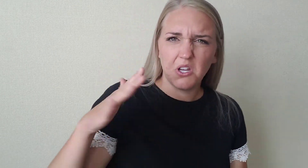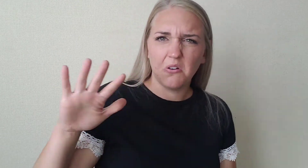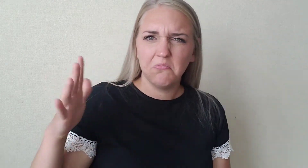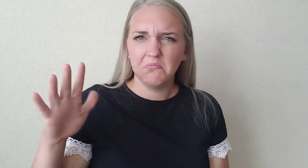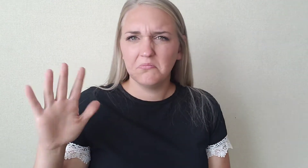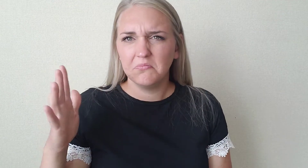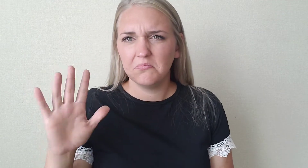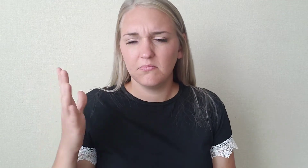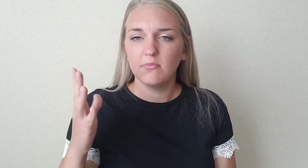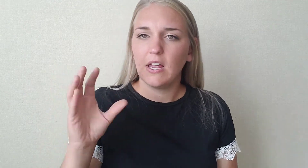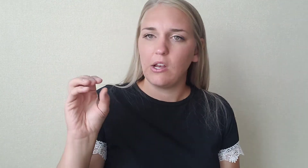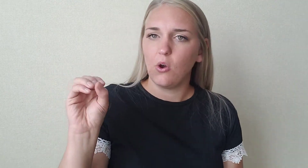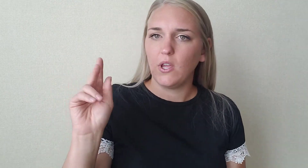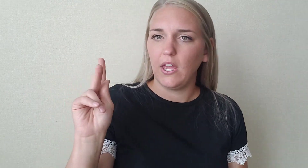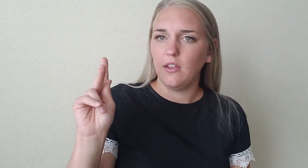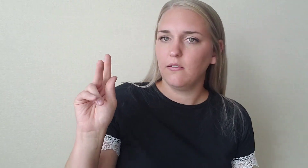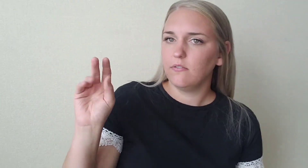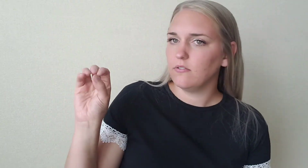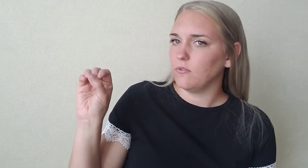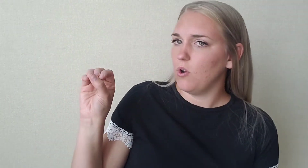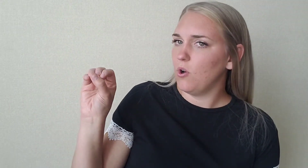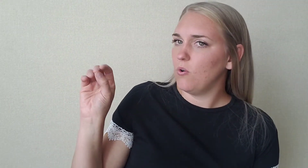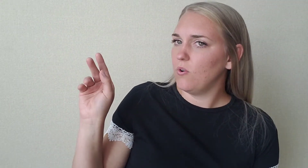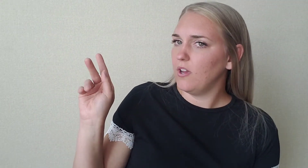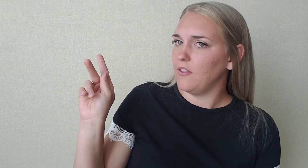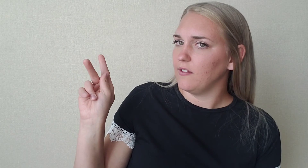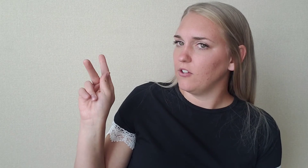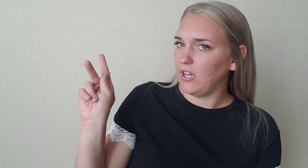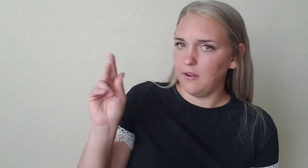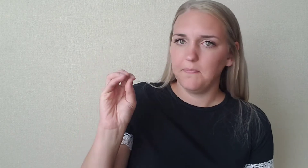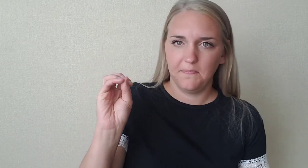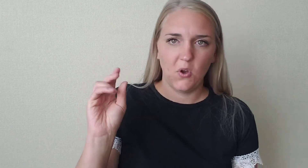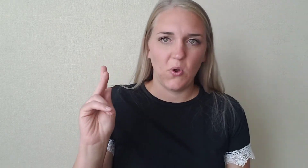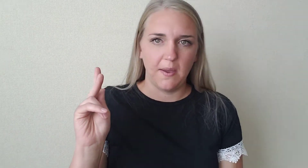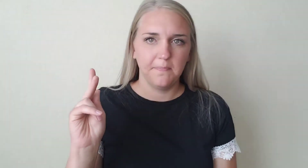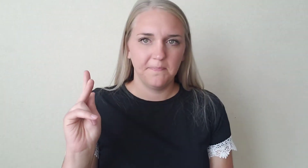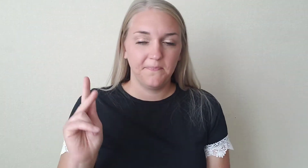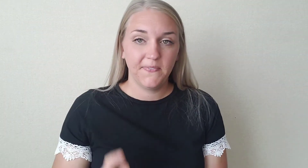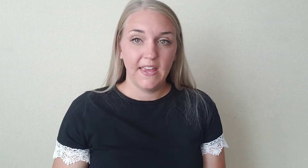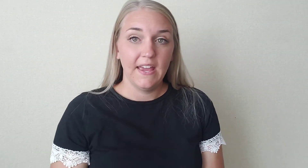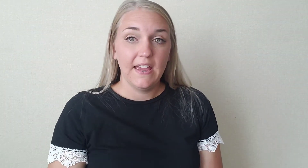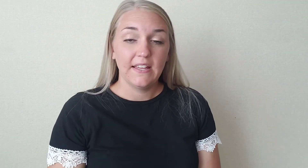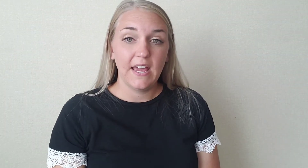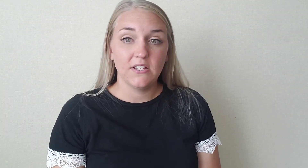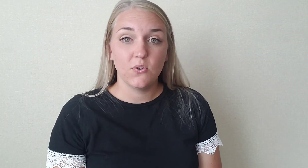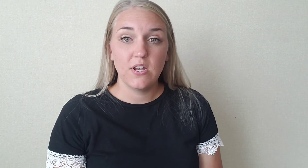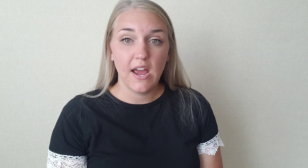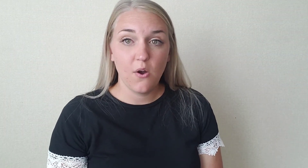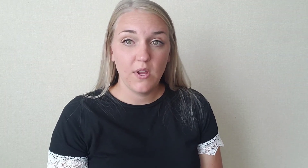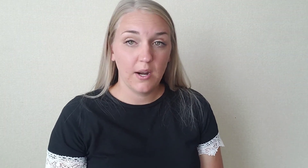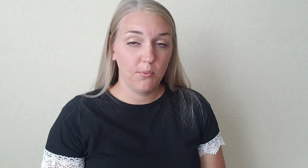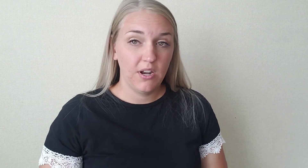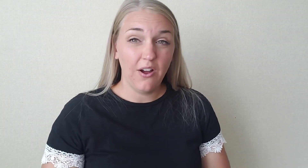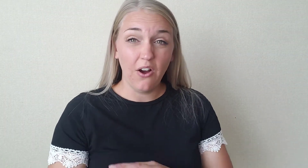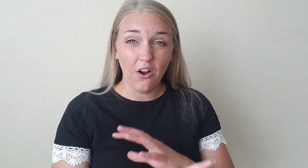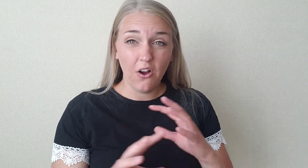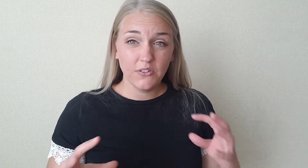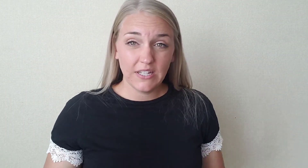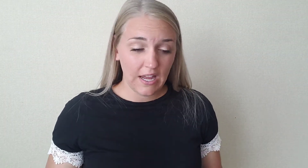so, and okay. So O and the letter K, okay. Okay, so now we got to put it all